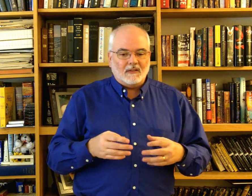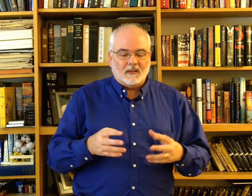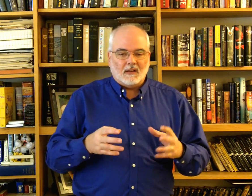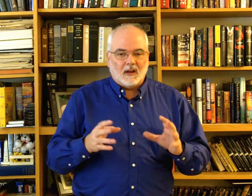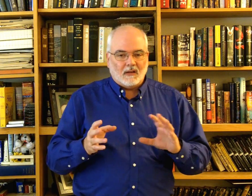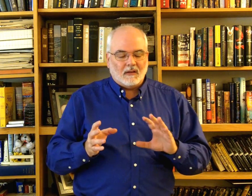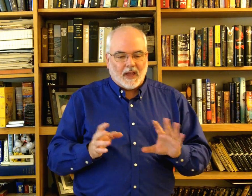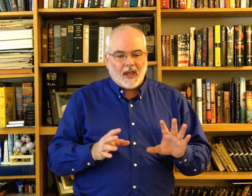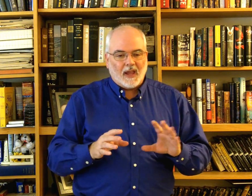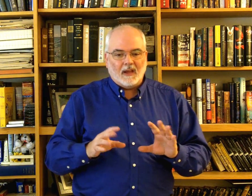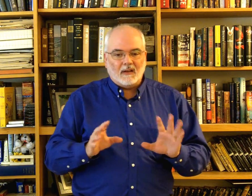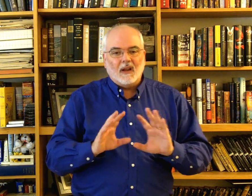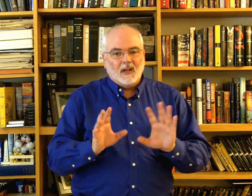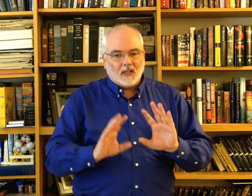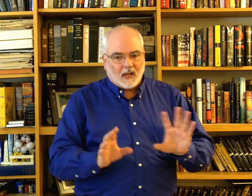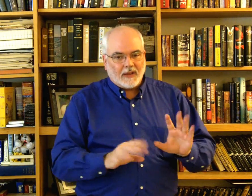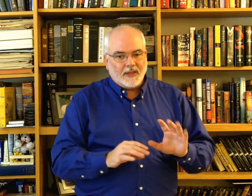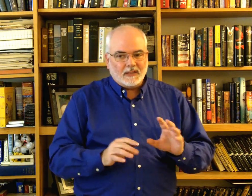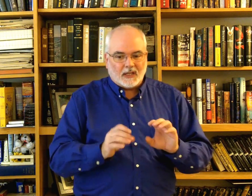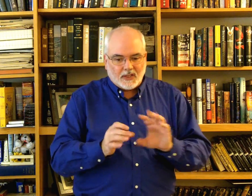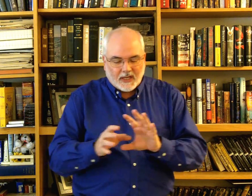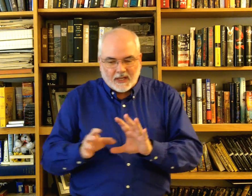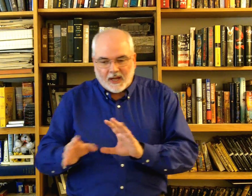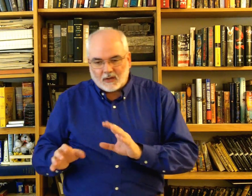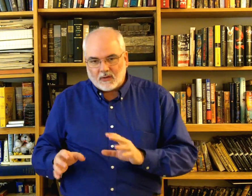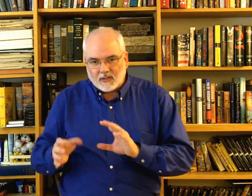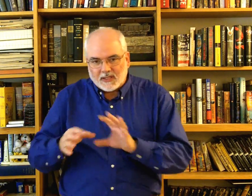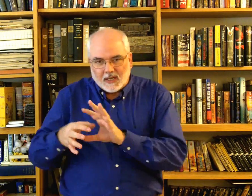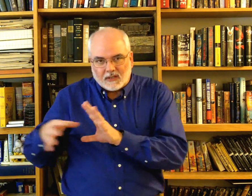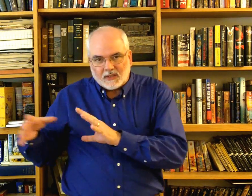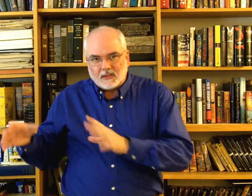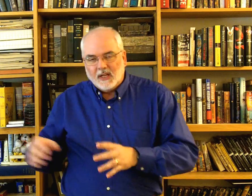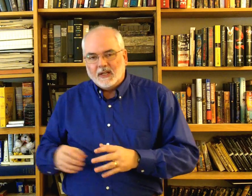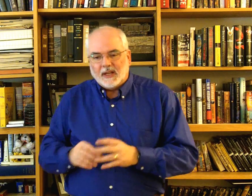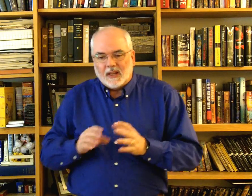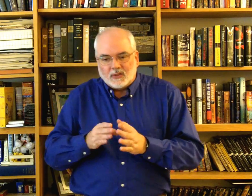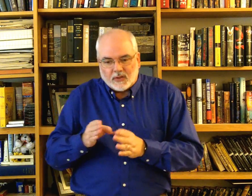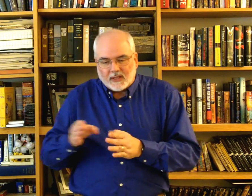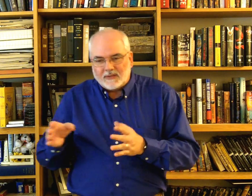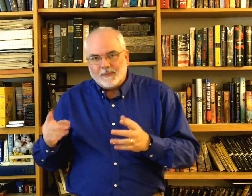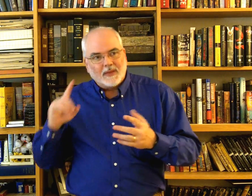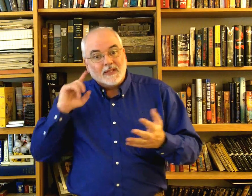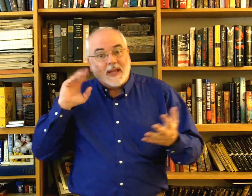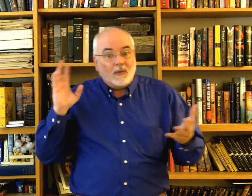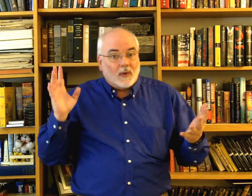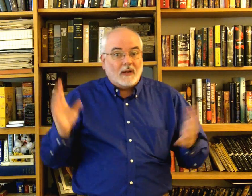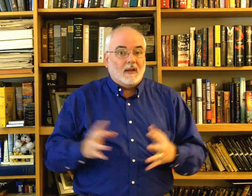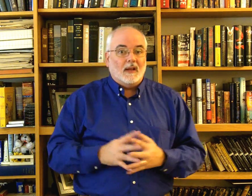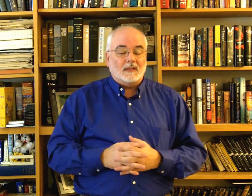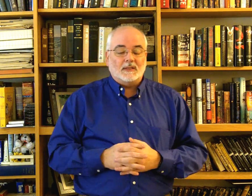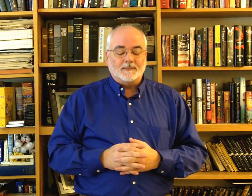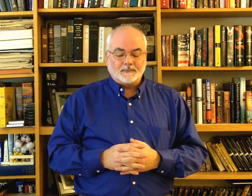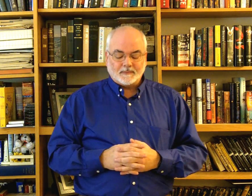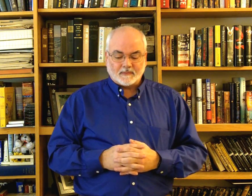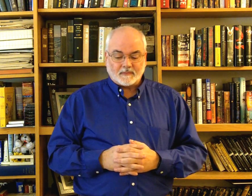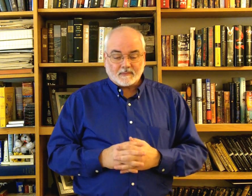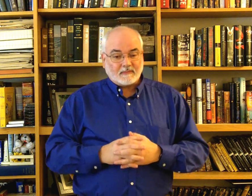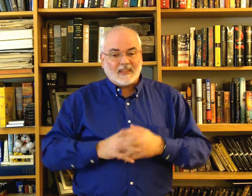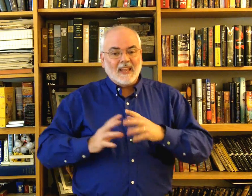and a, and a lot of things that just connect sentences together so they sound right to us.